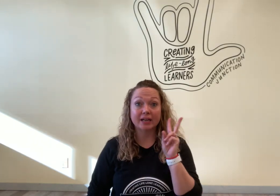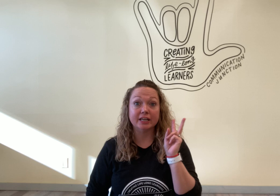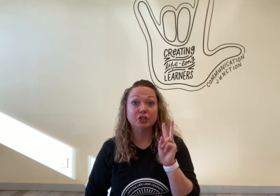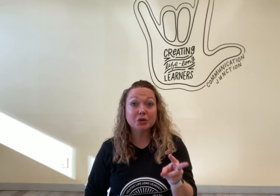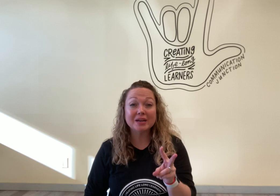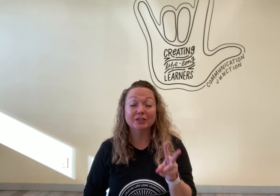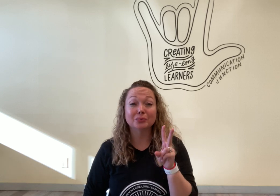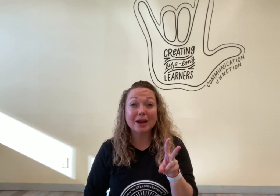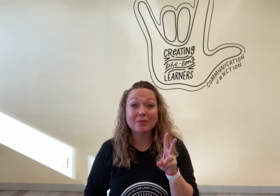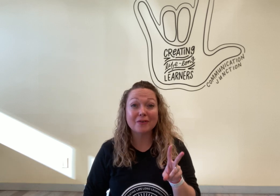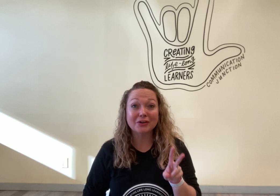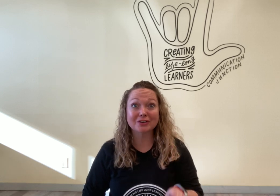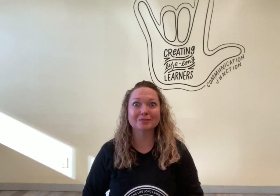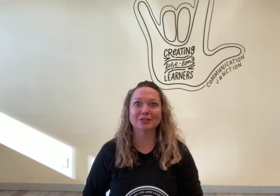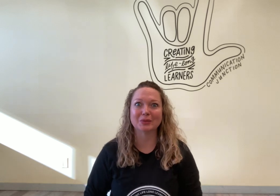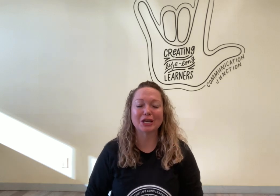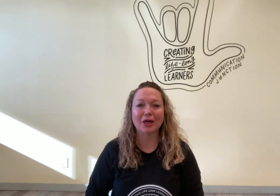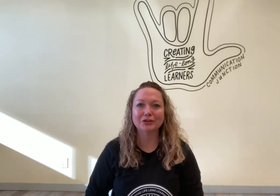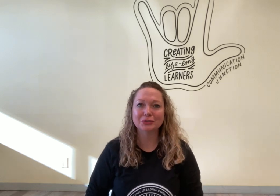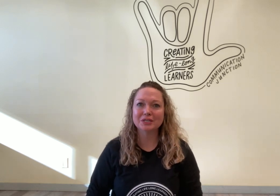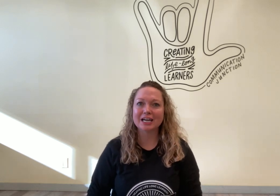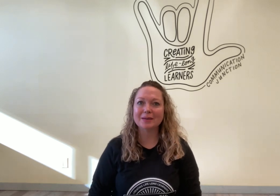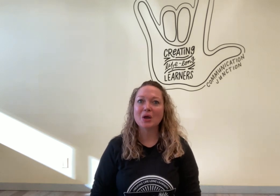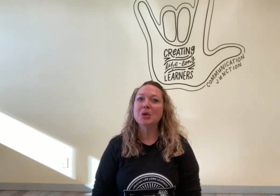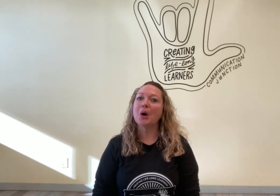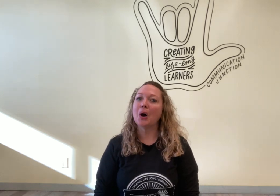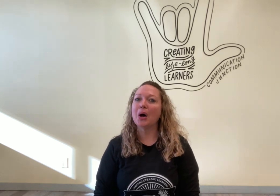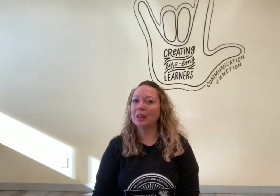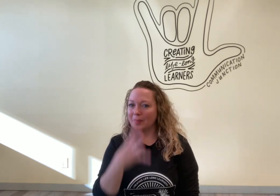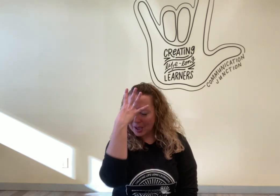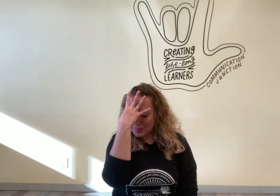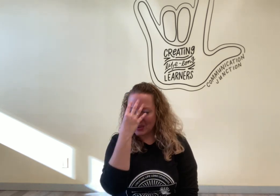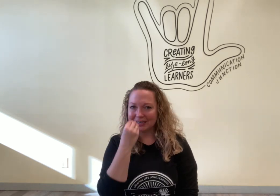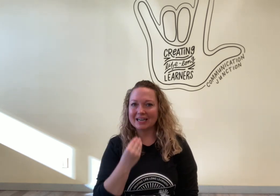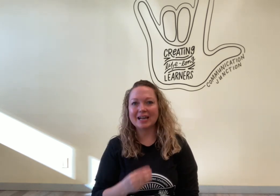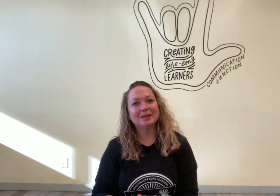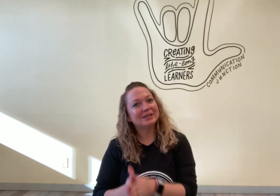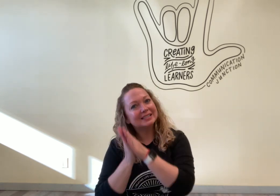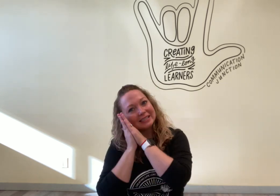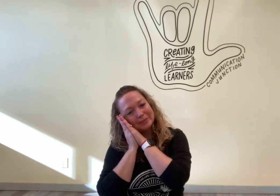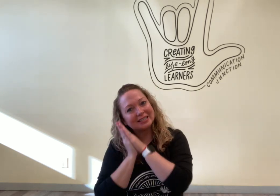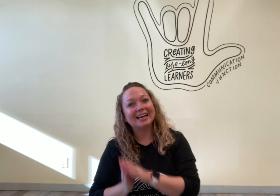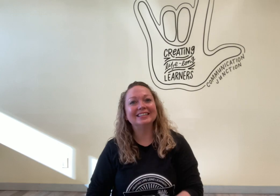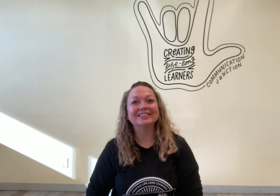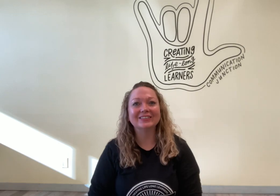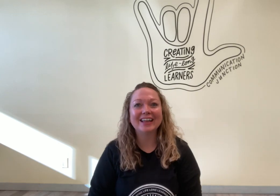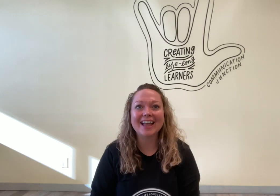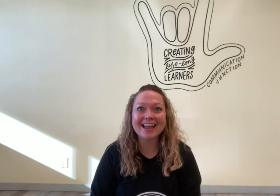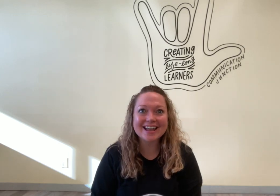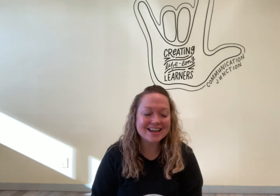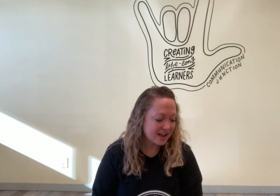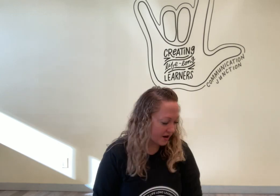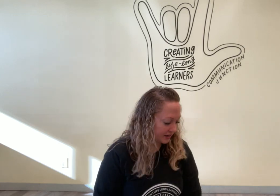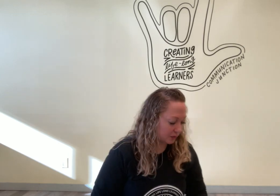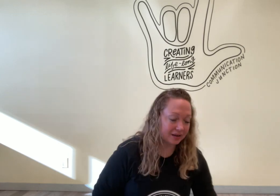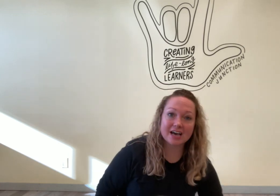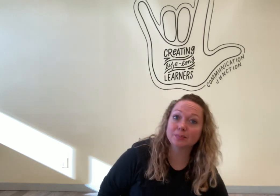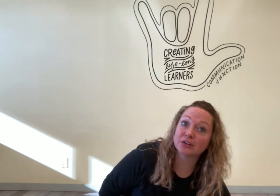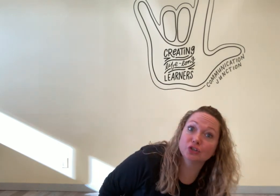2 weeks, right before Christmas, with another story time all about bedtime and sleep signs, okay? All right, so our last book, super